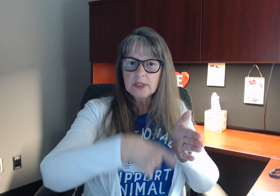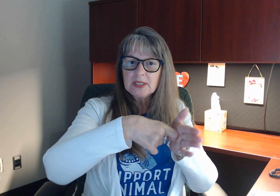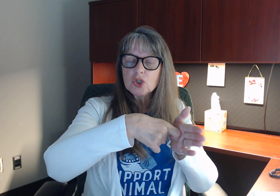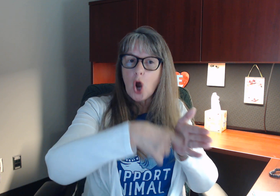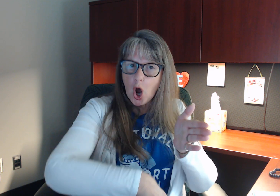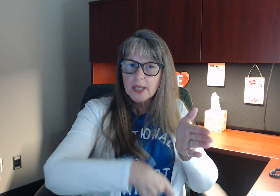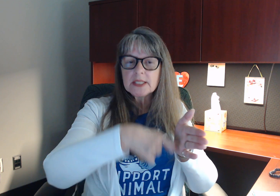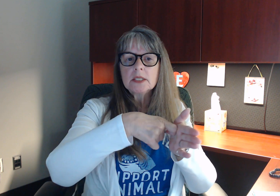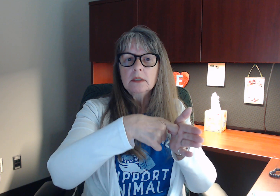is cost.